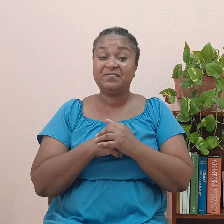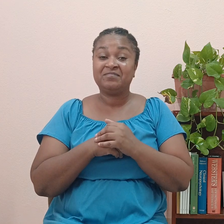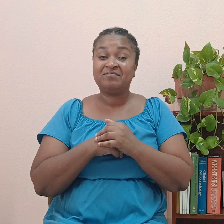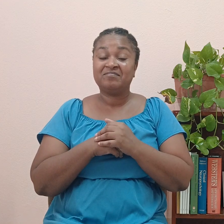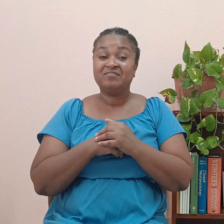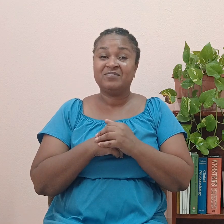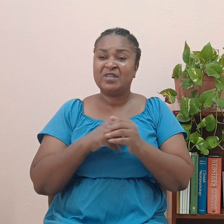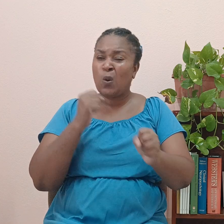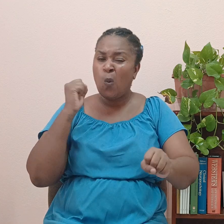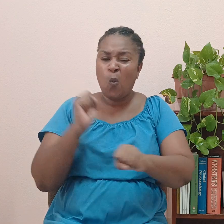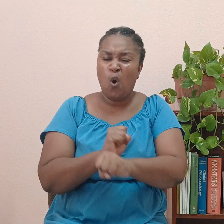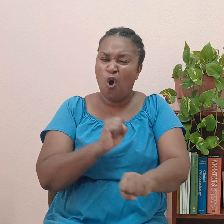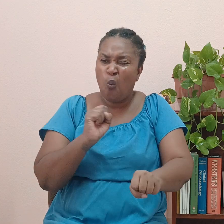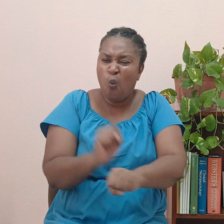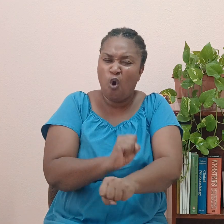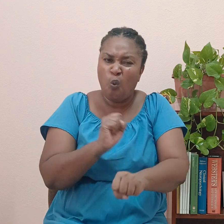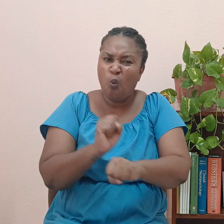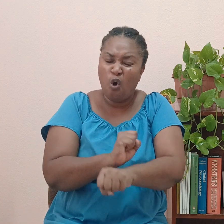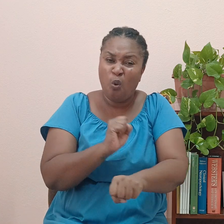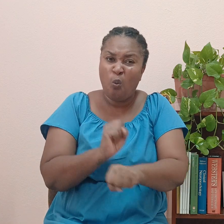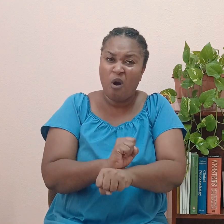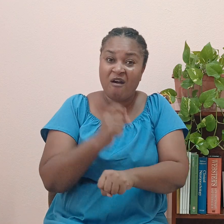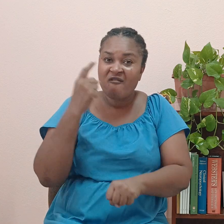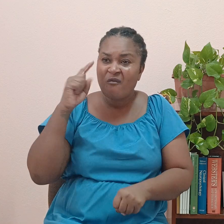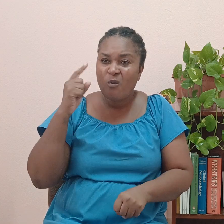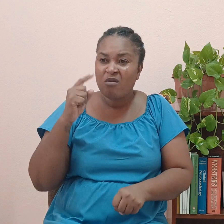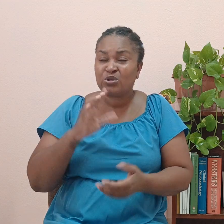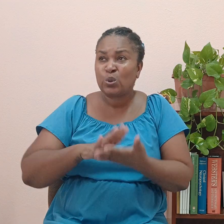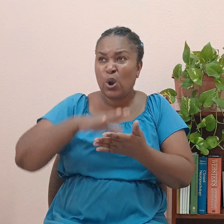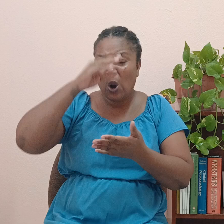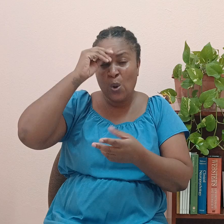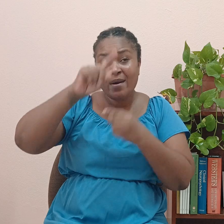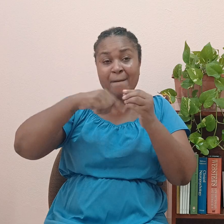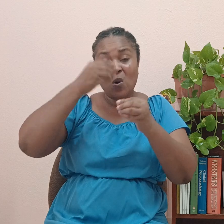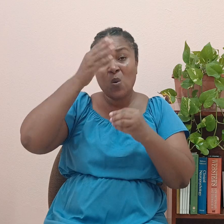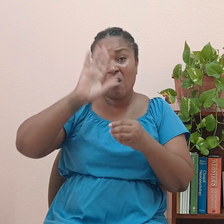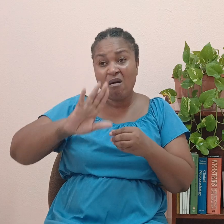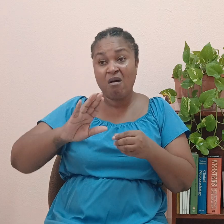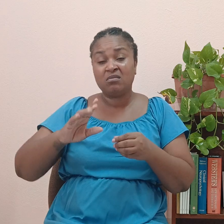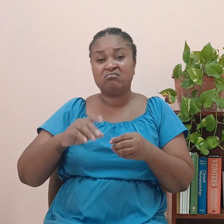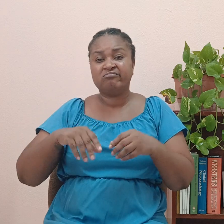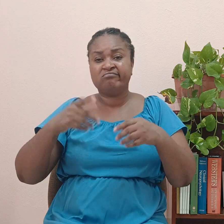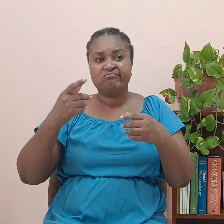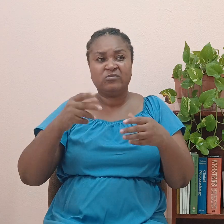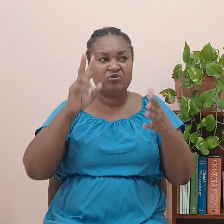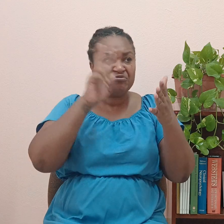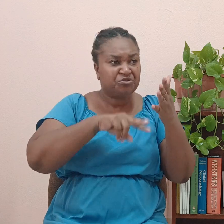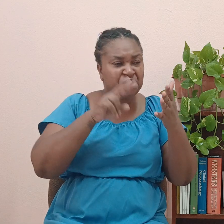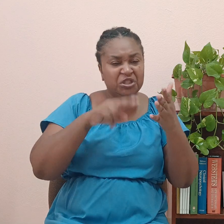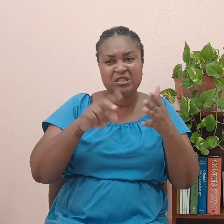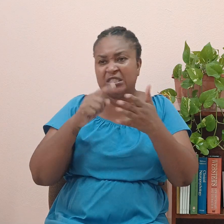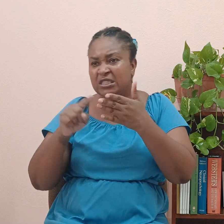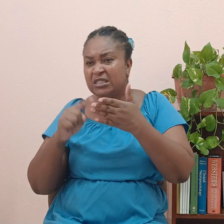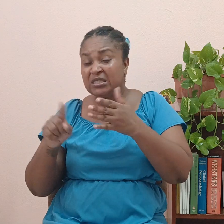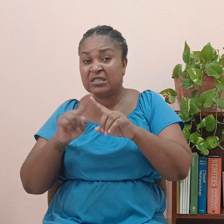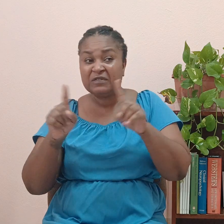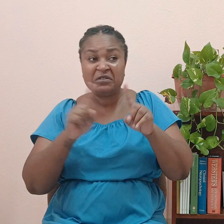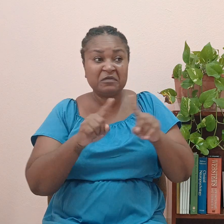Work hard to learn about God from many sources, and the Holy Spirit